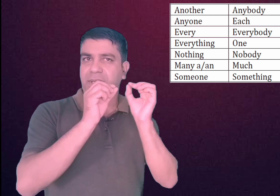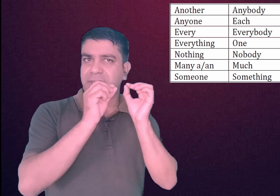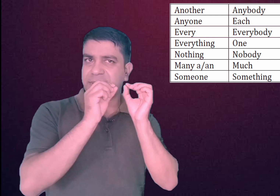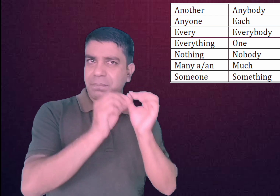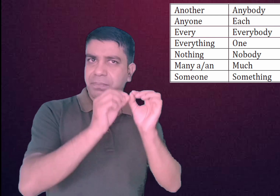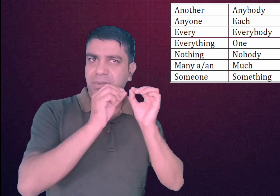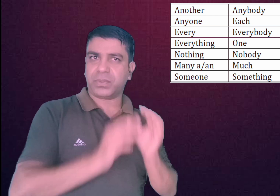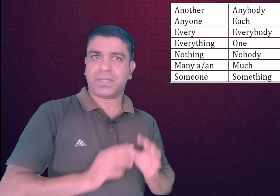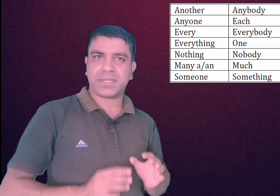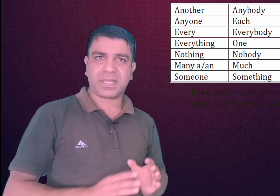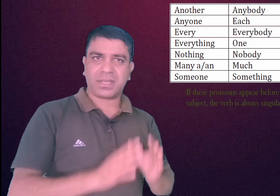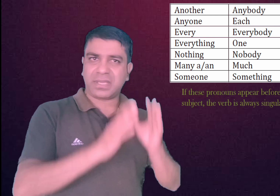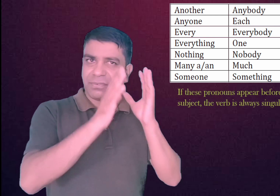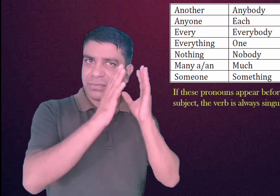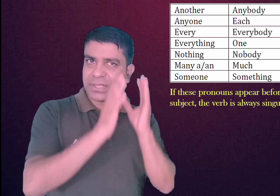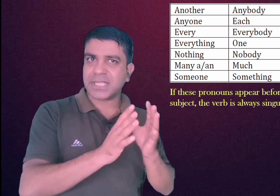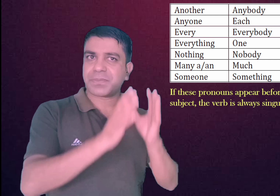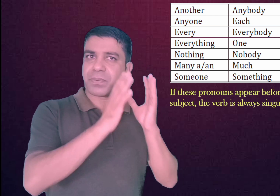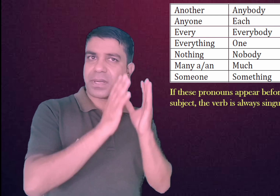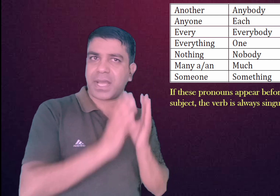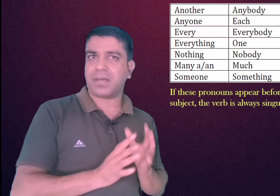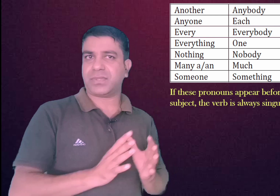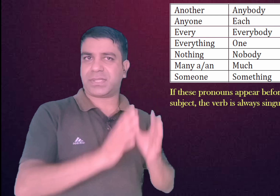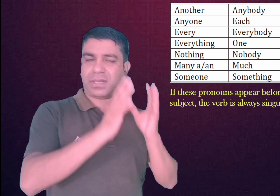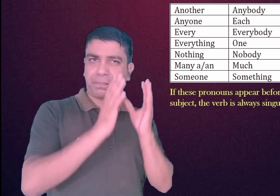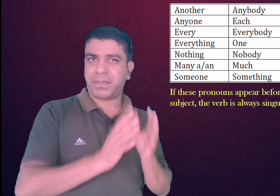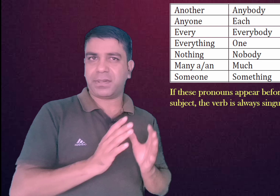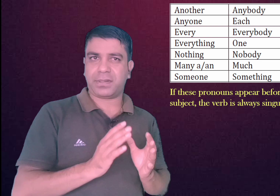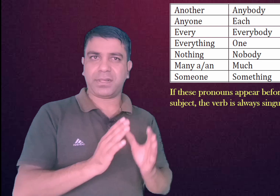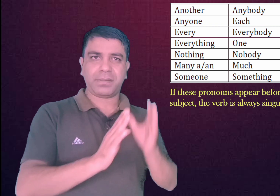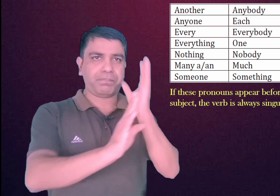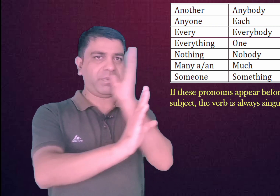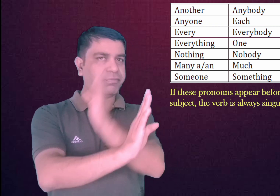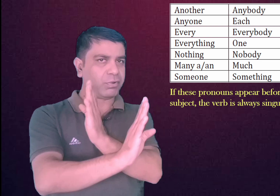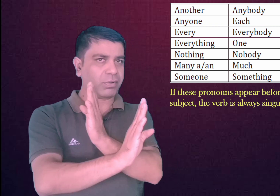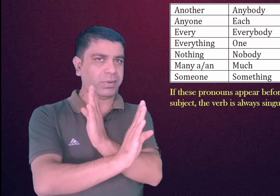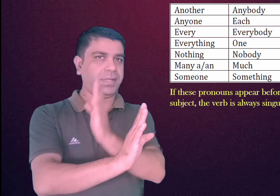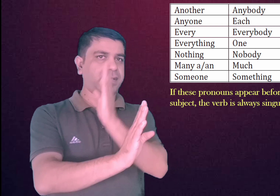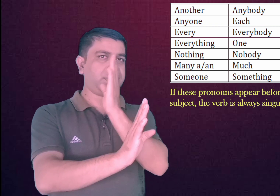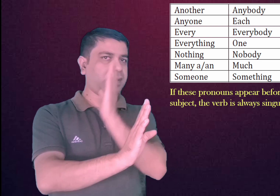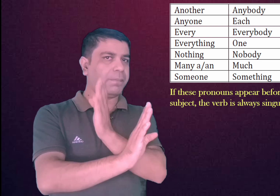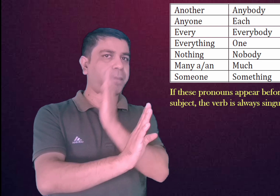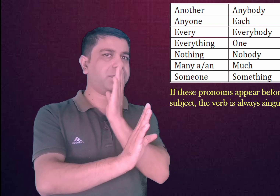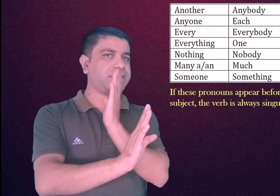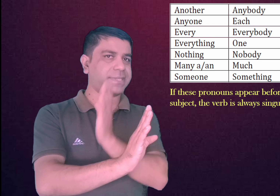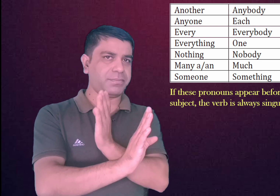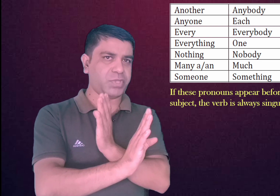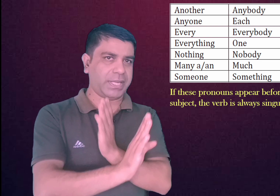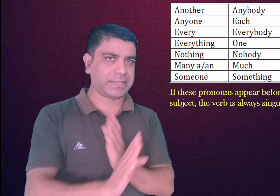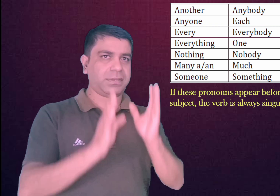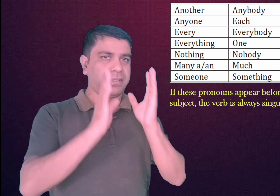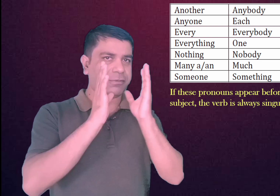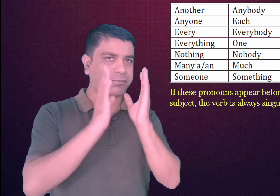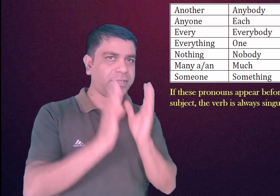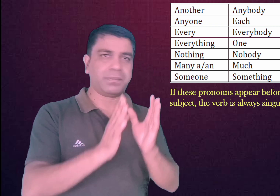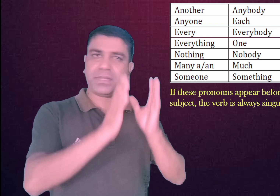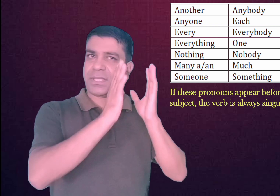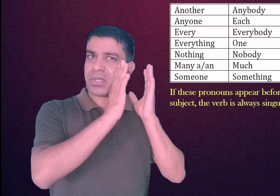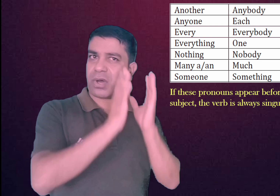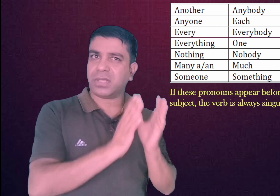In simple words, if these pronouns appear before the compound subject, the verb is